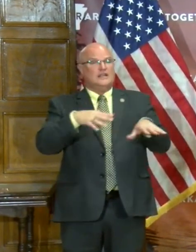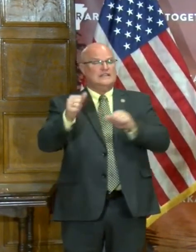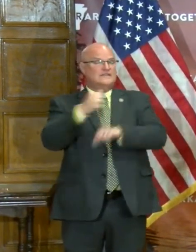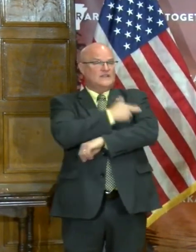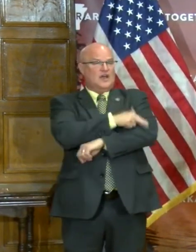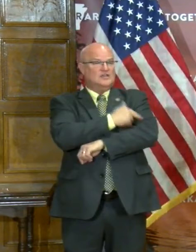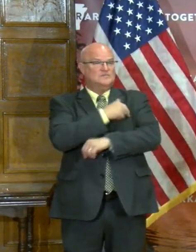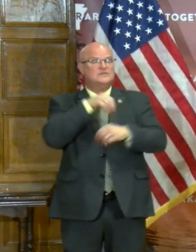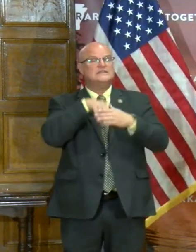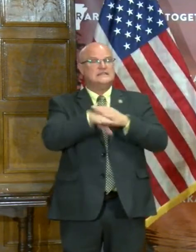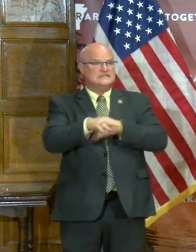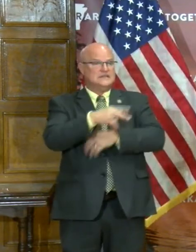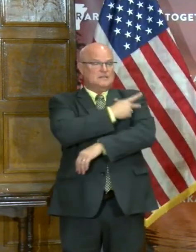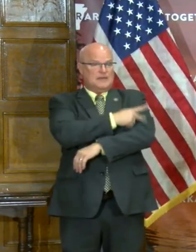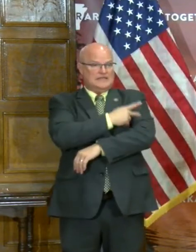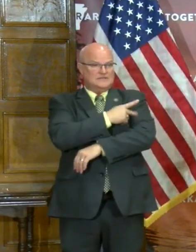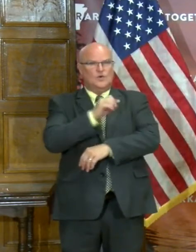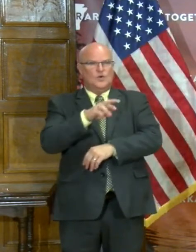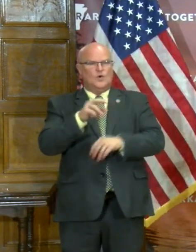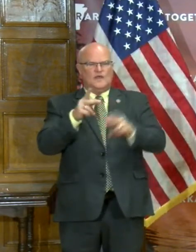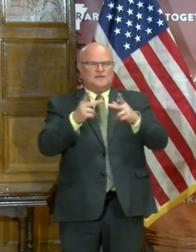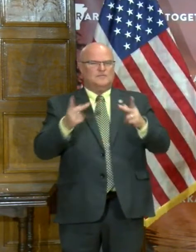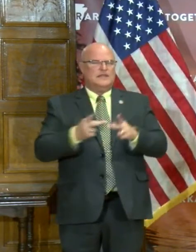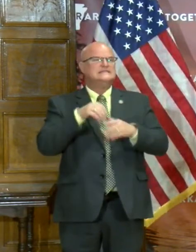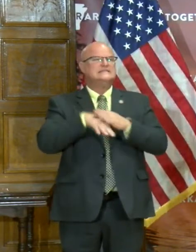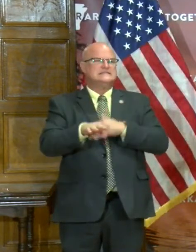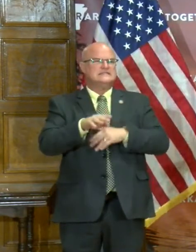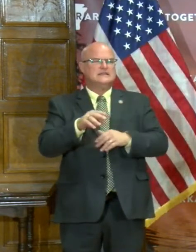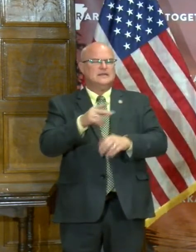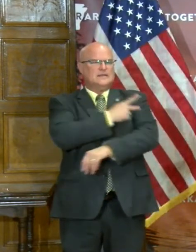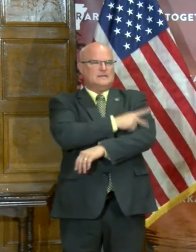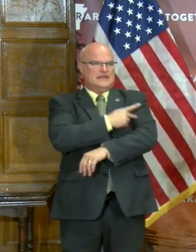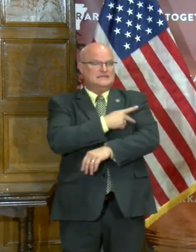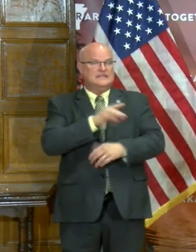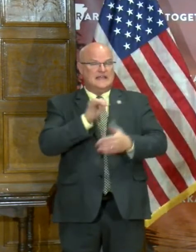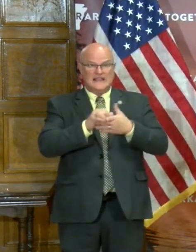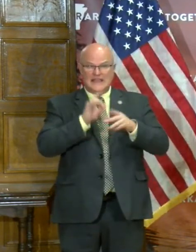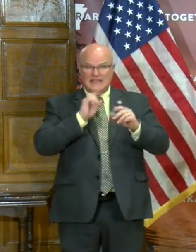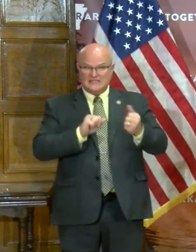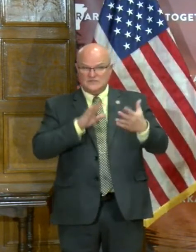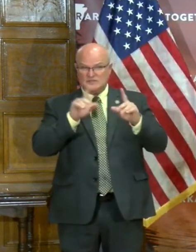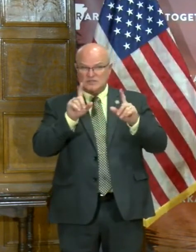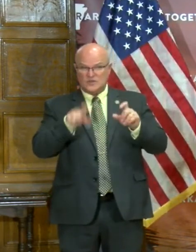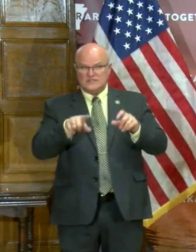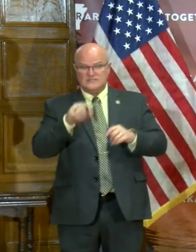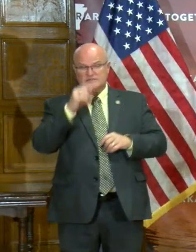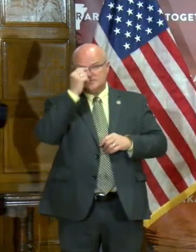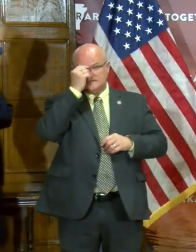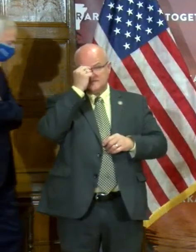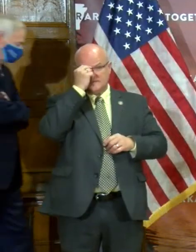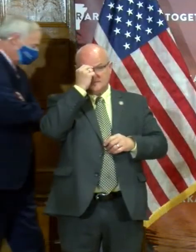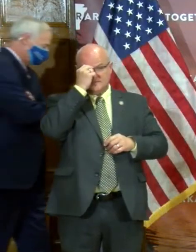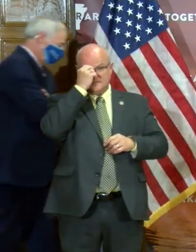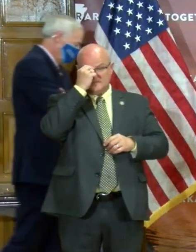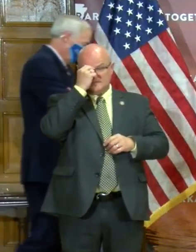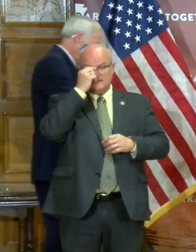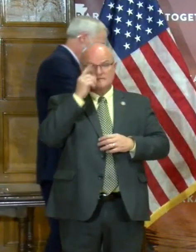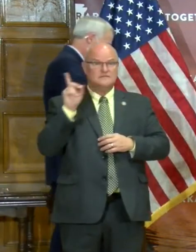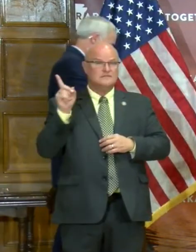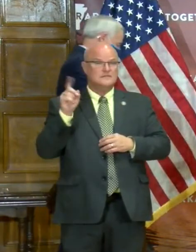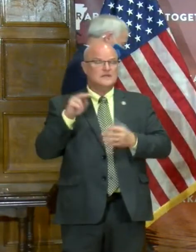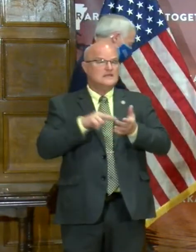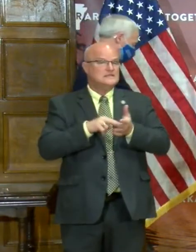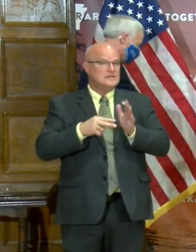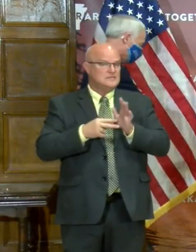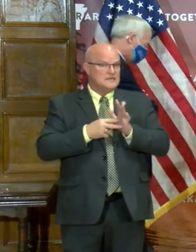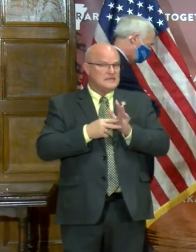the hospital into the patient or the site into the patient. So does that address your question? Well, does it